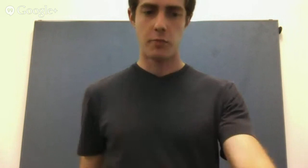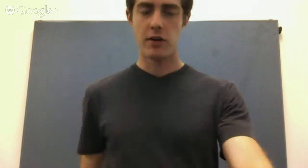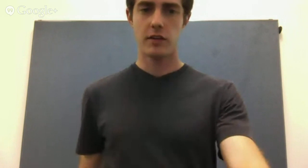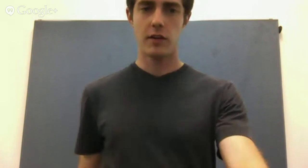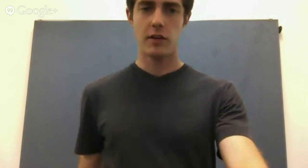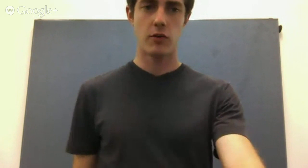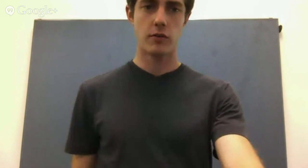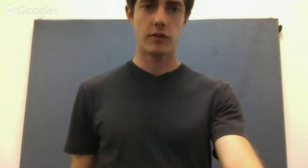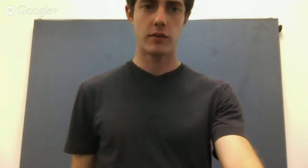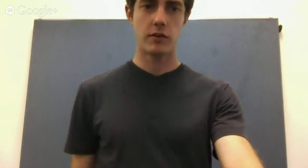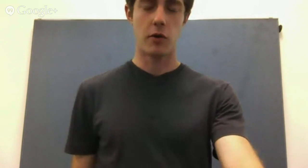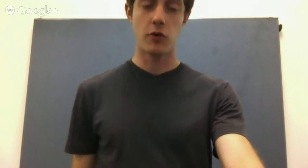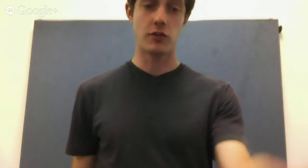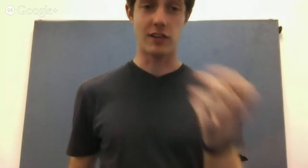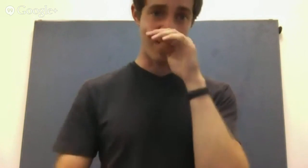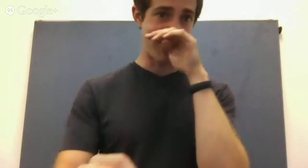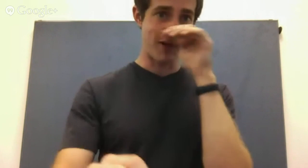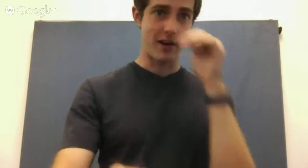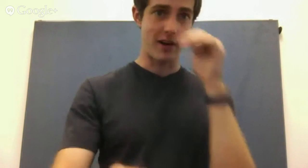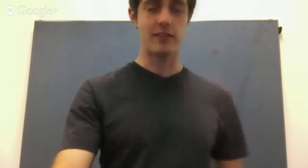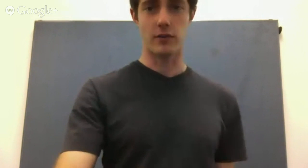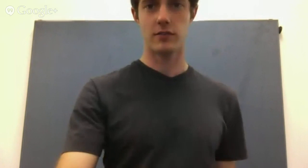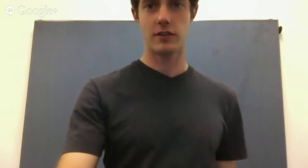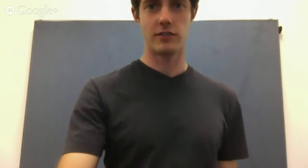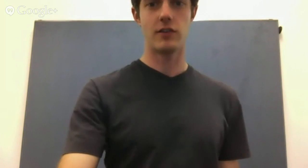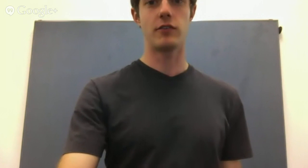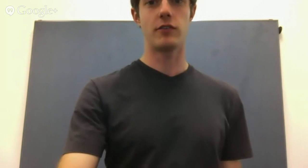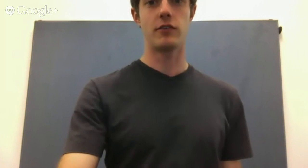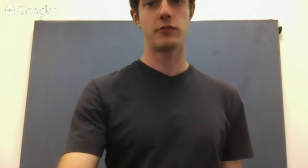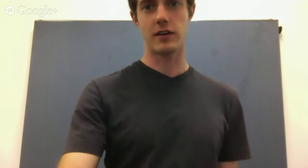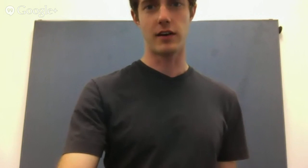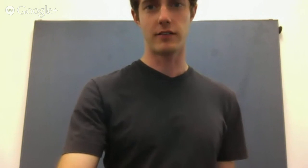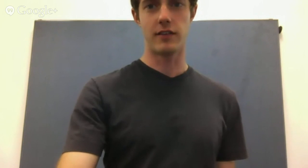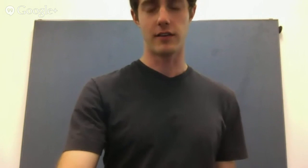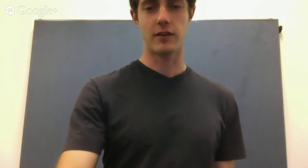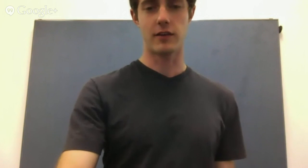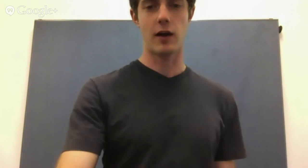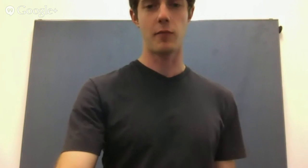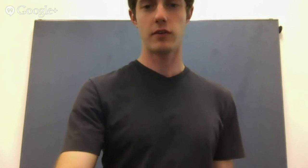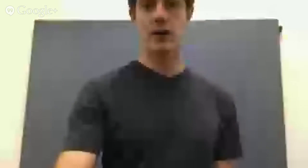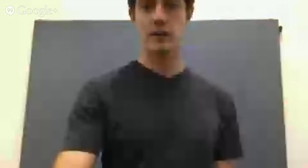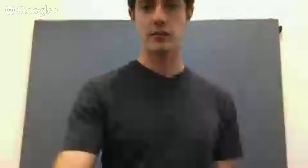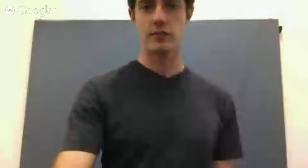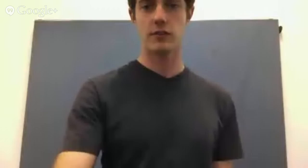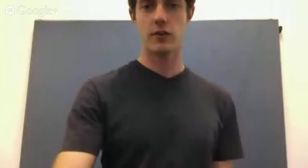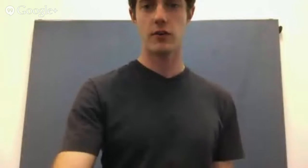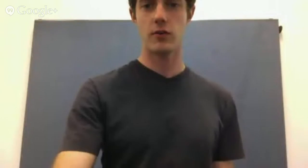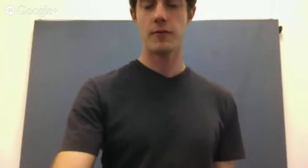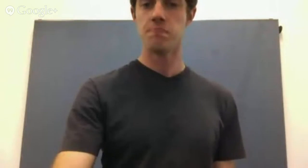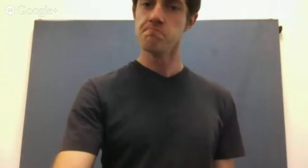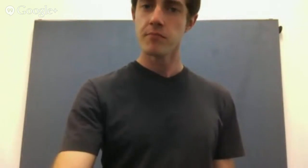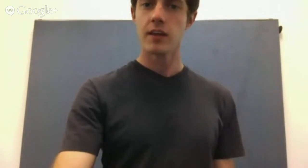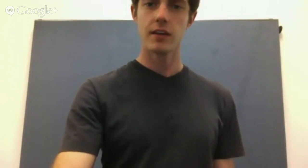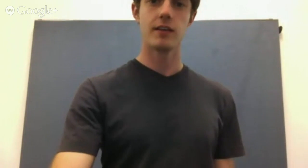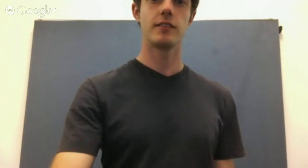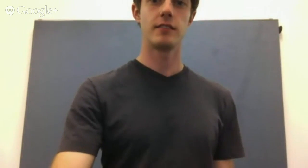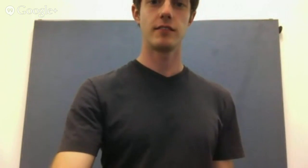apparently emotions. I can't even practice either because it also recognizes that as copywritten content. So